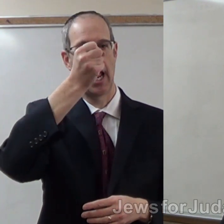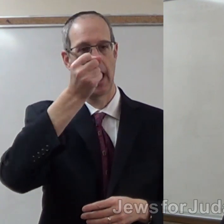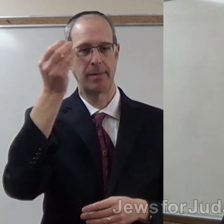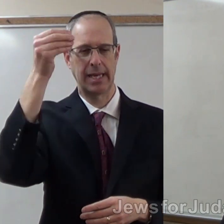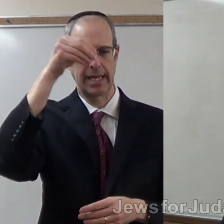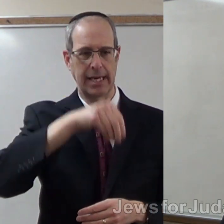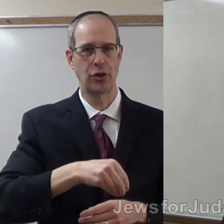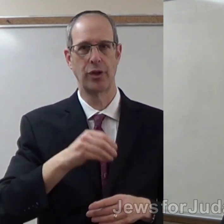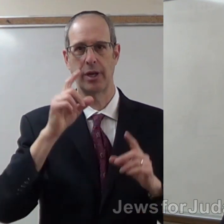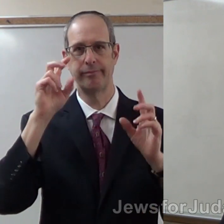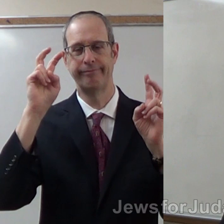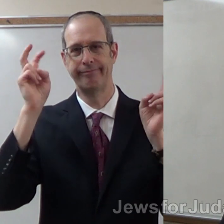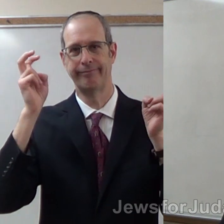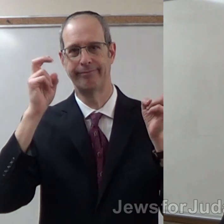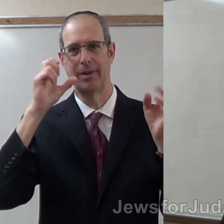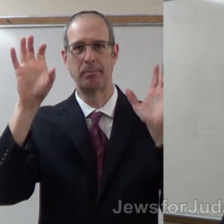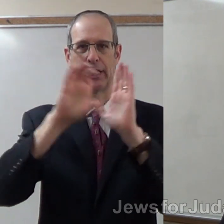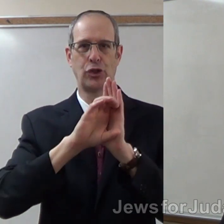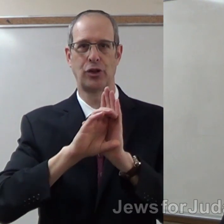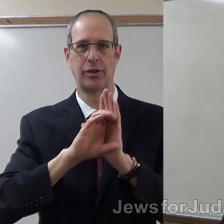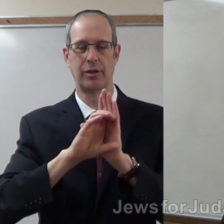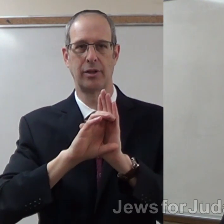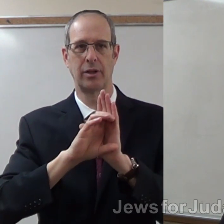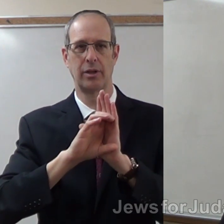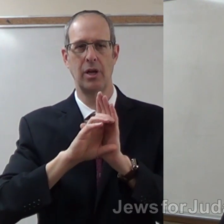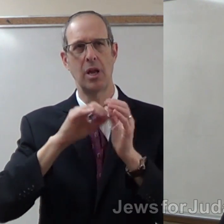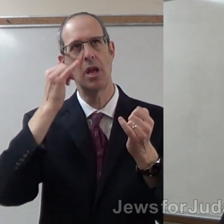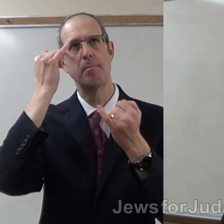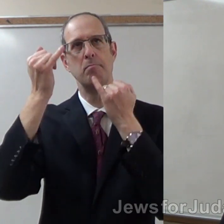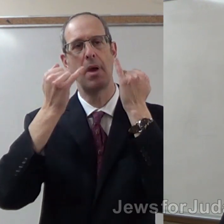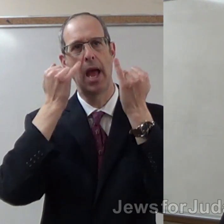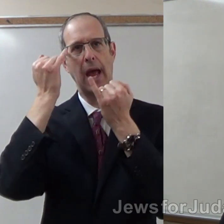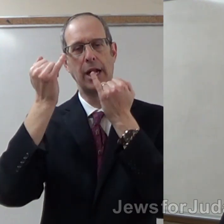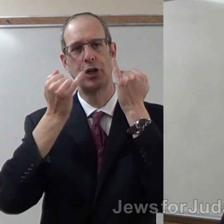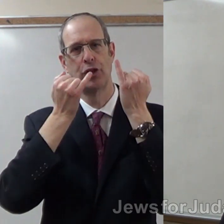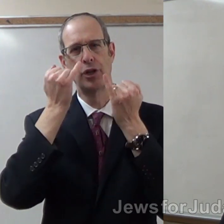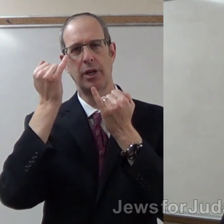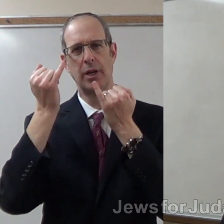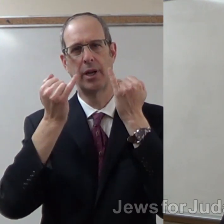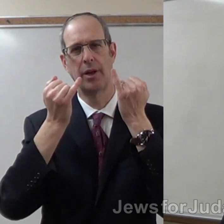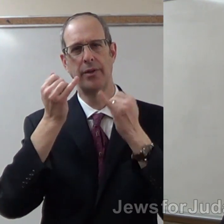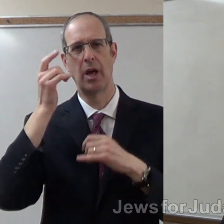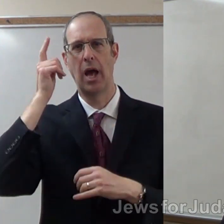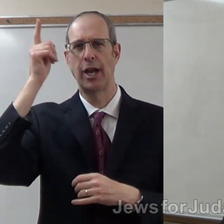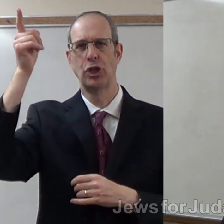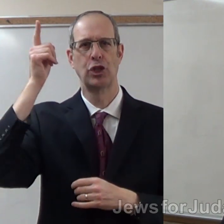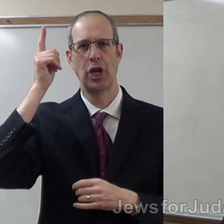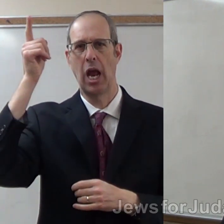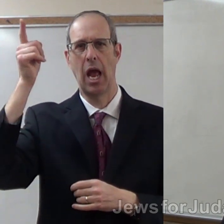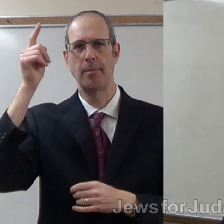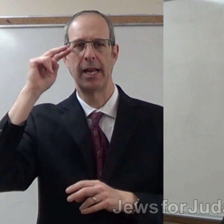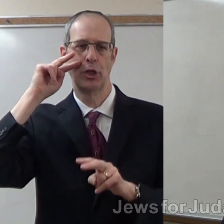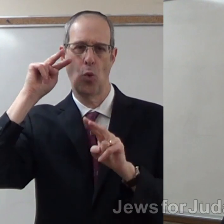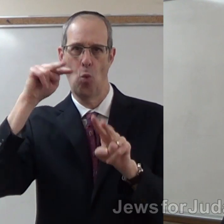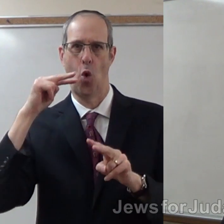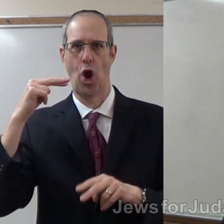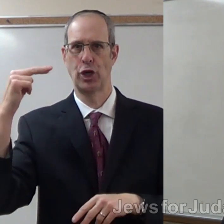What does that mean? It means to imagine that Hashem is watching